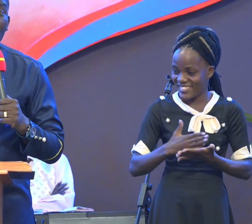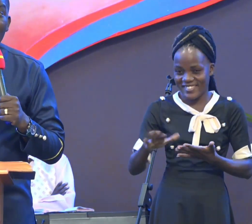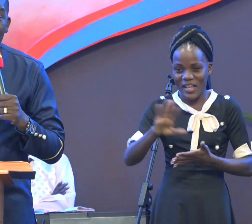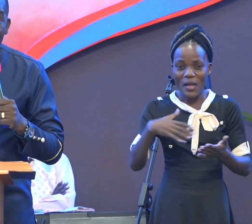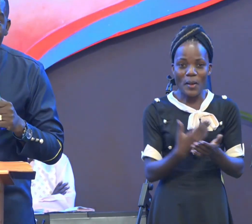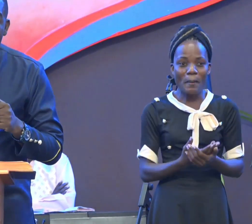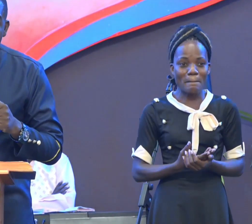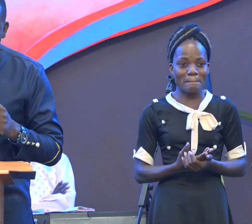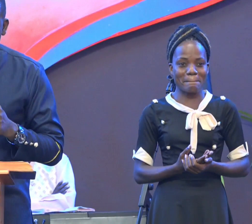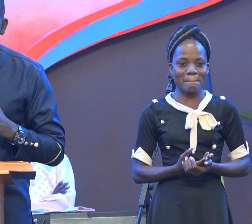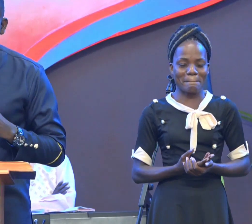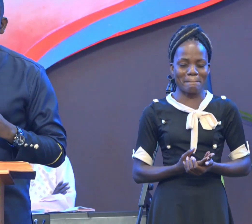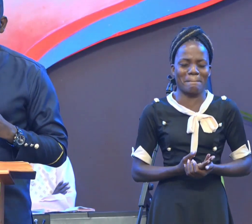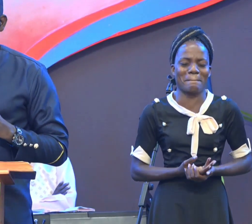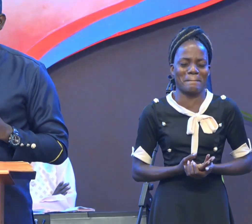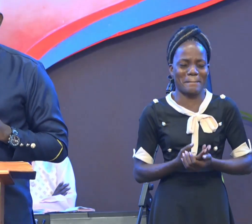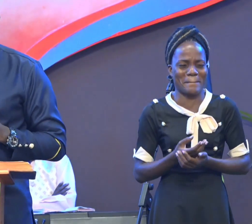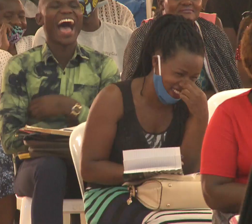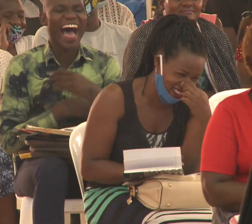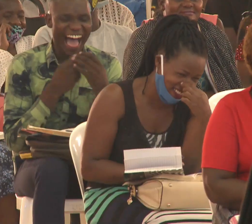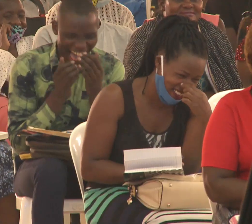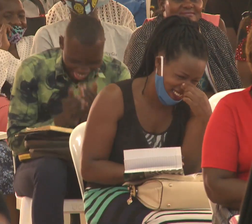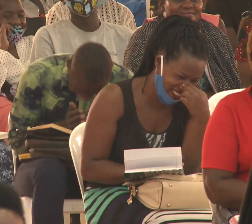Nantongo yagula pichi pichi mpya.